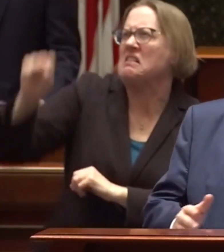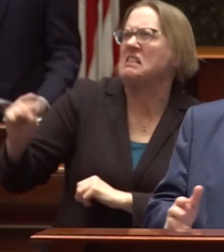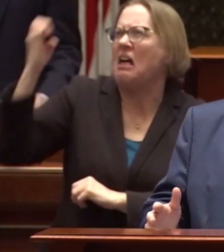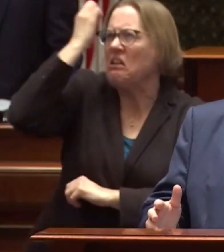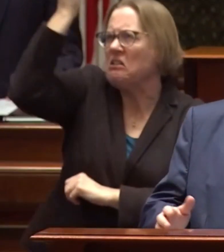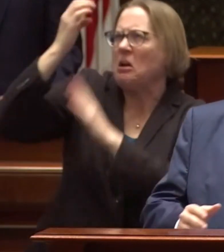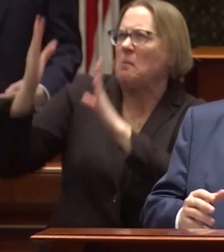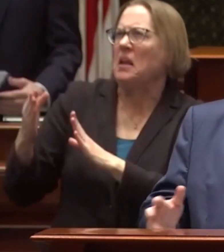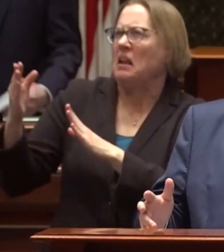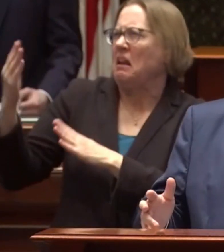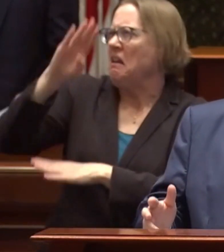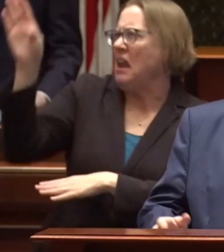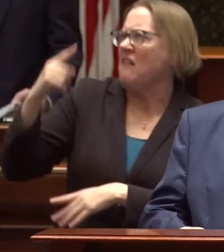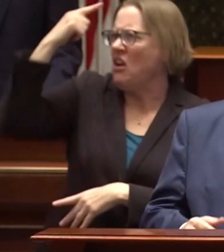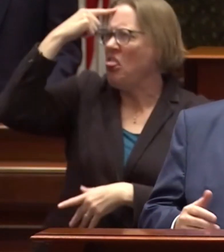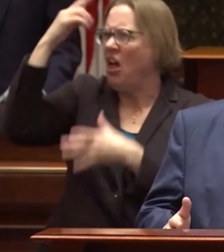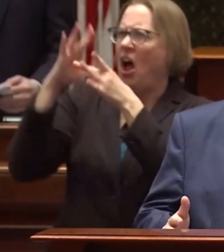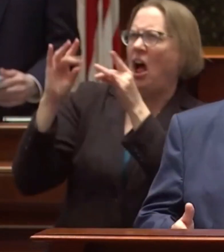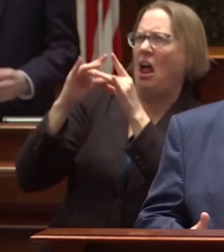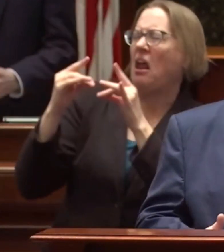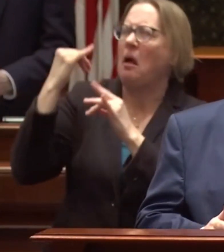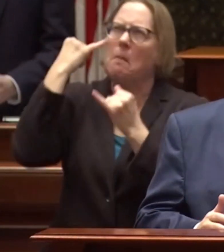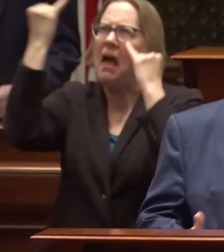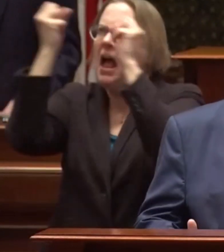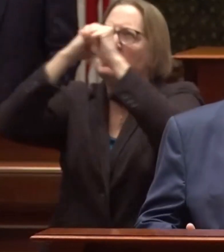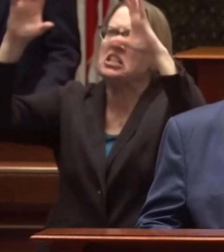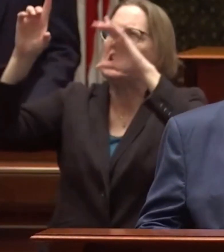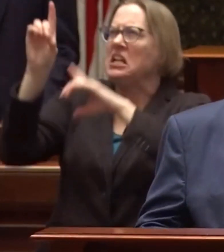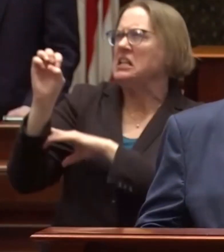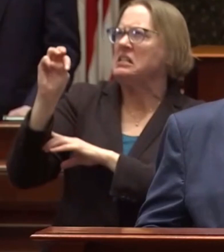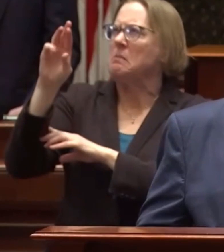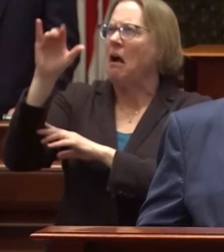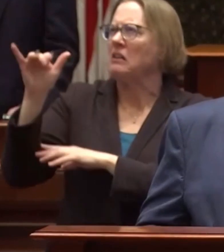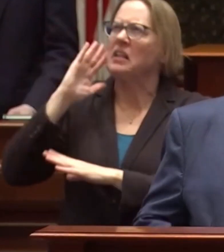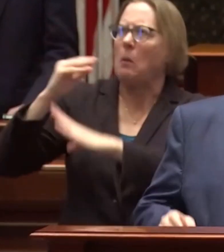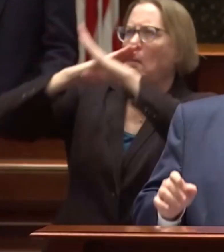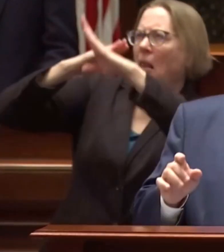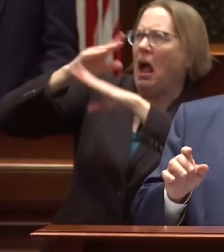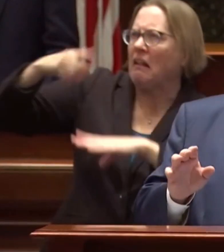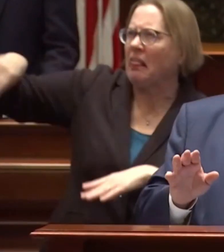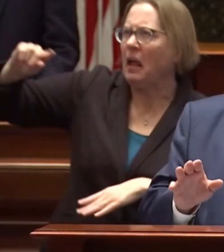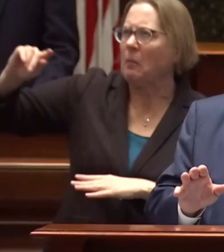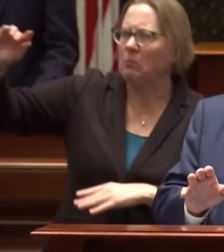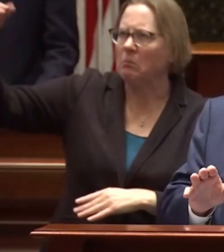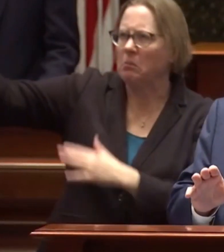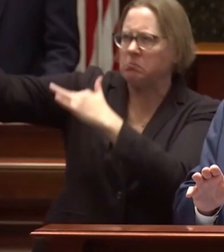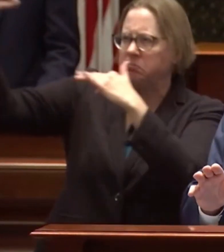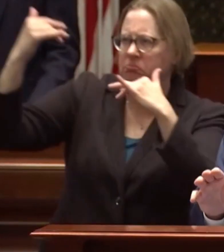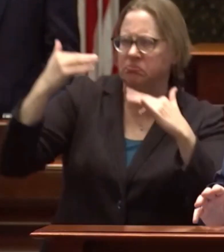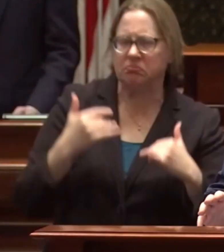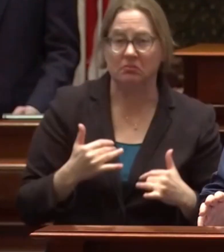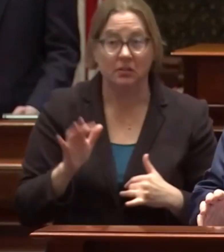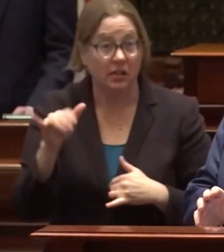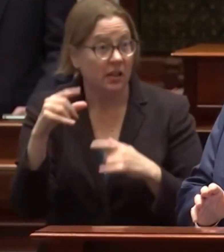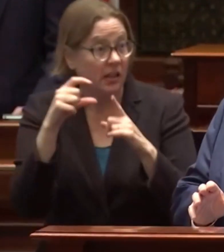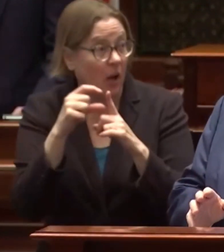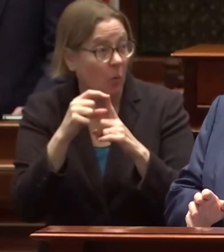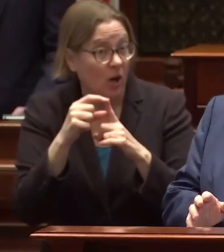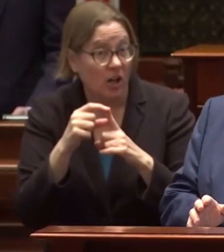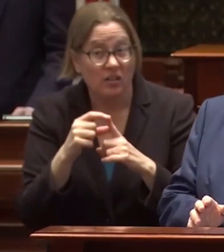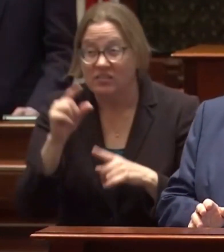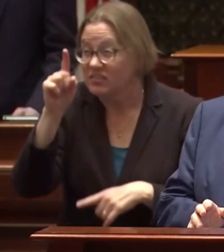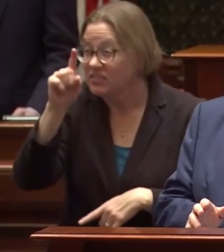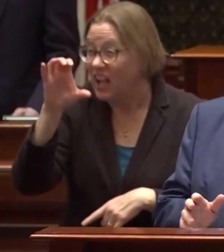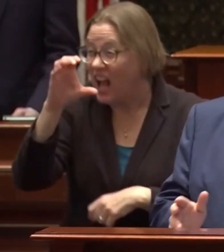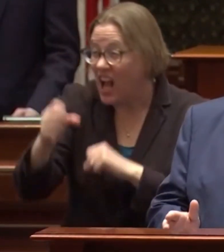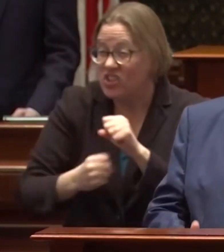never thought the thoughts or spoke the language of a democracy in their lives. Those words were spoken